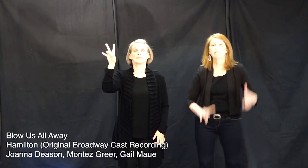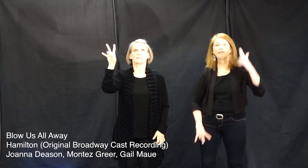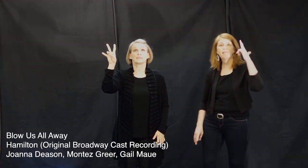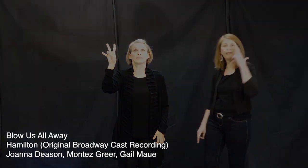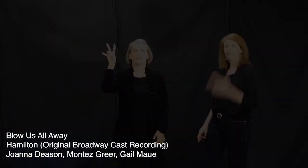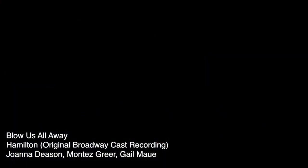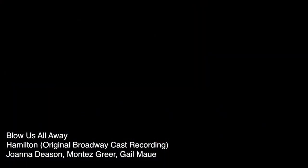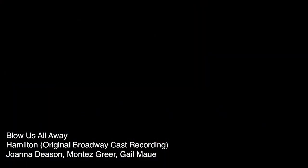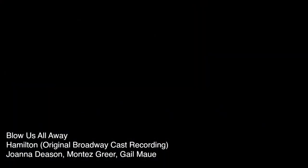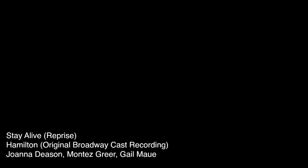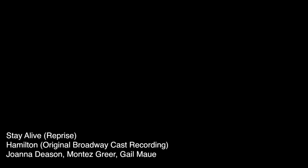7.